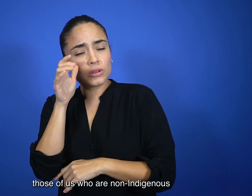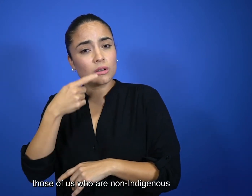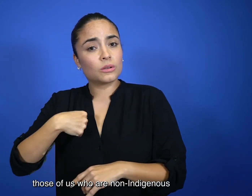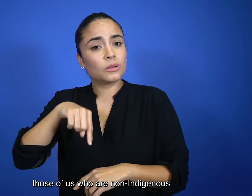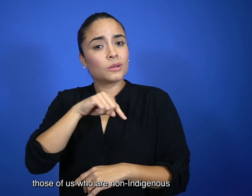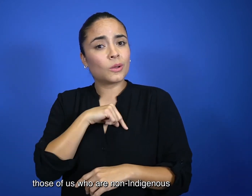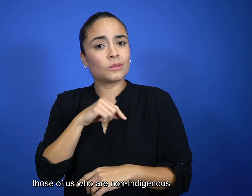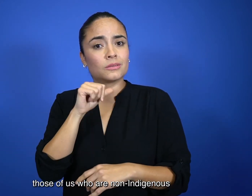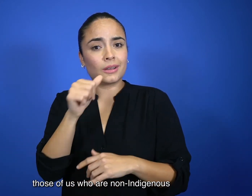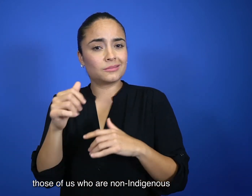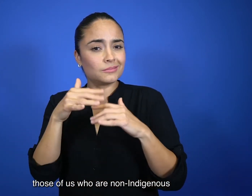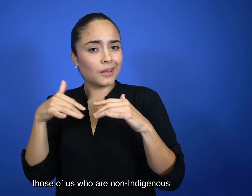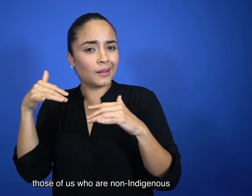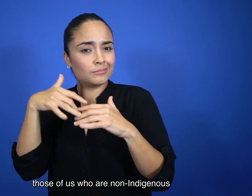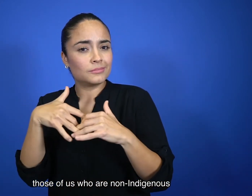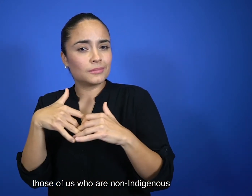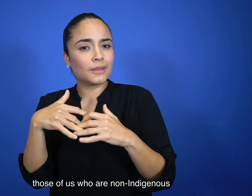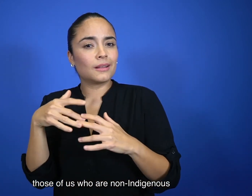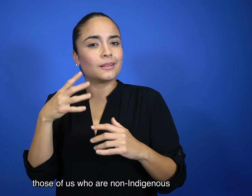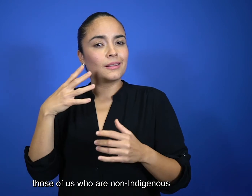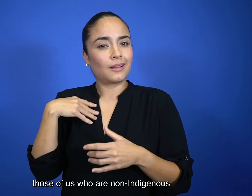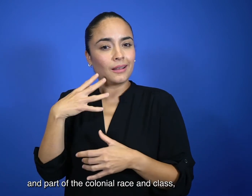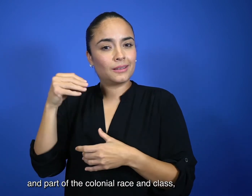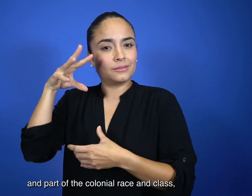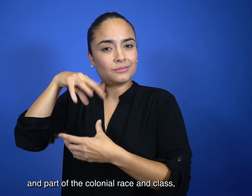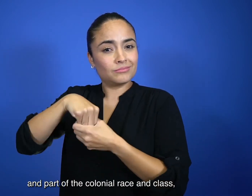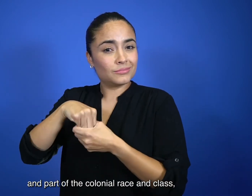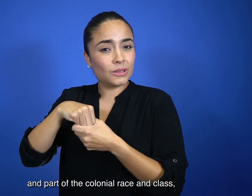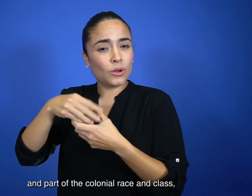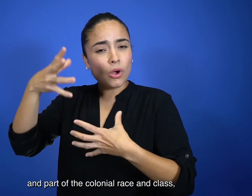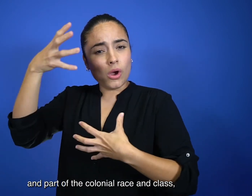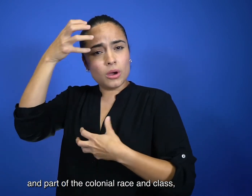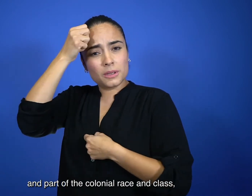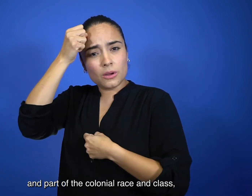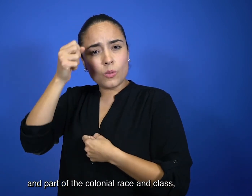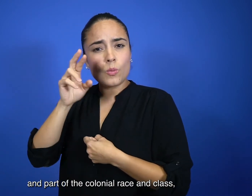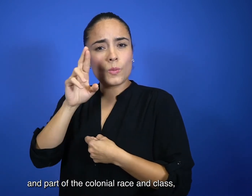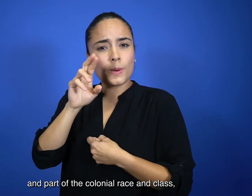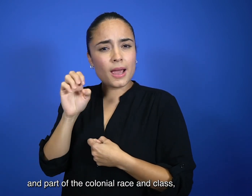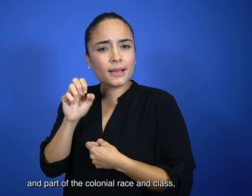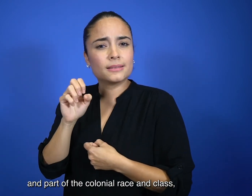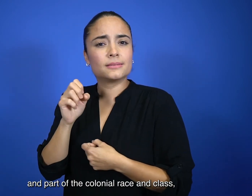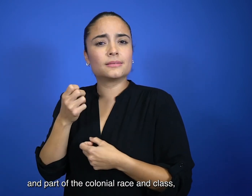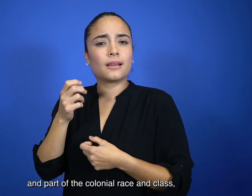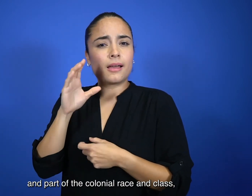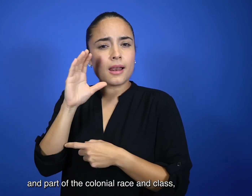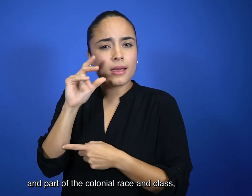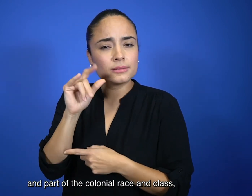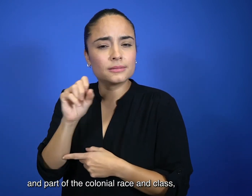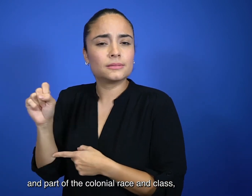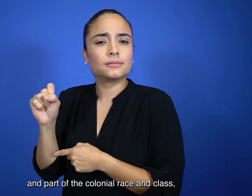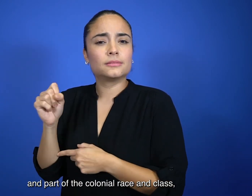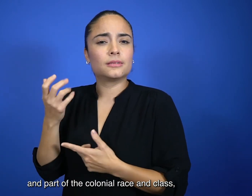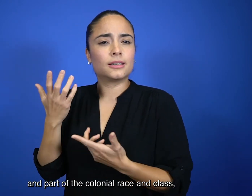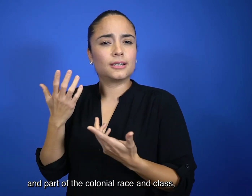those of us who are non-Indigenous and part of the colonial race and class